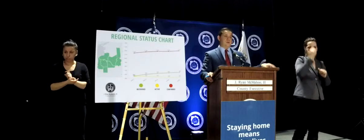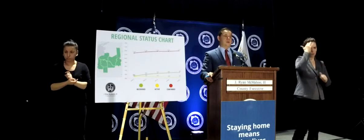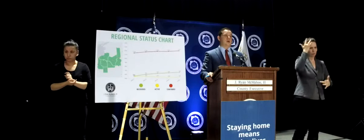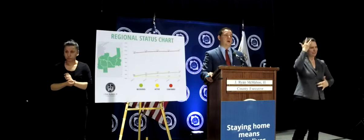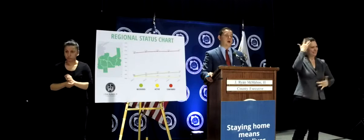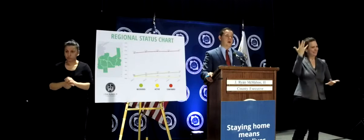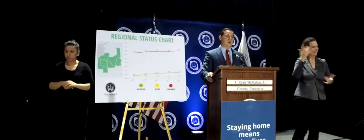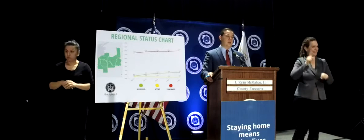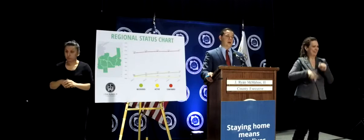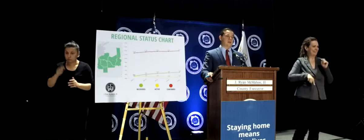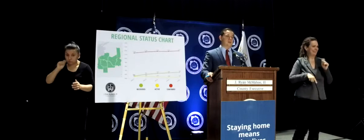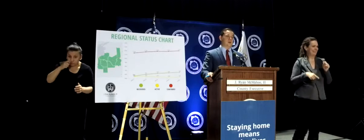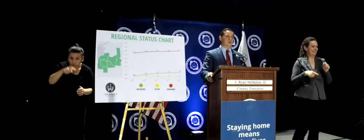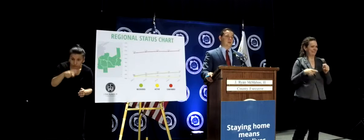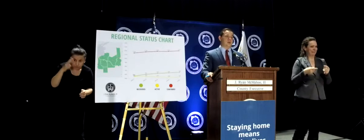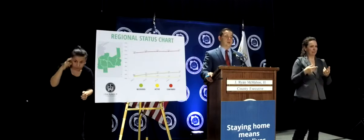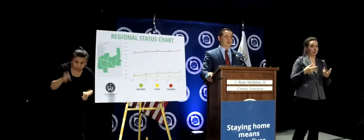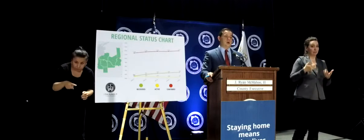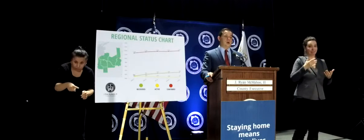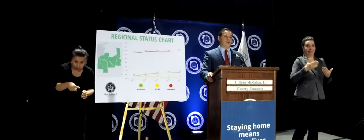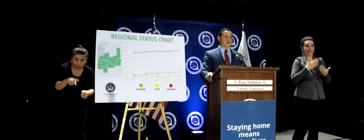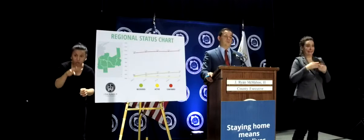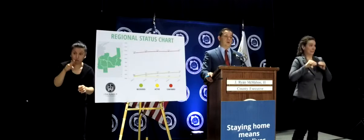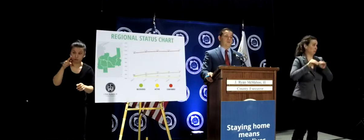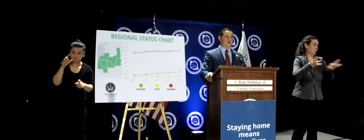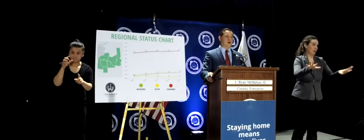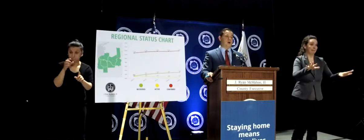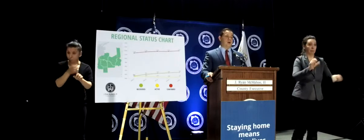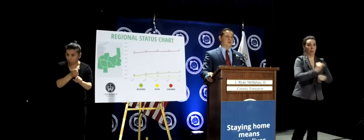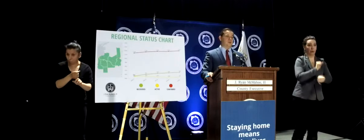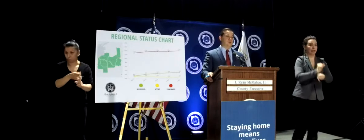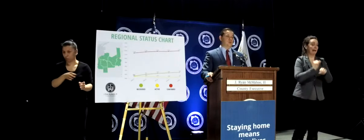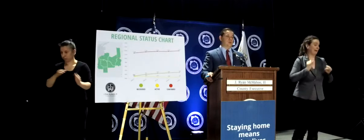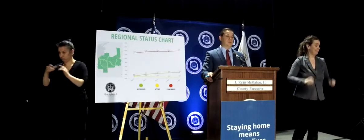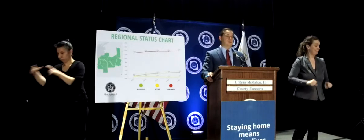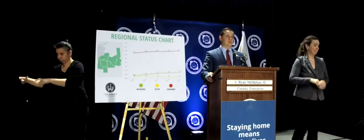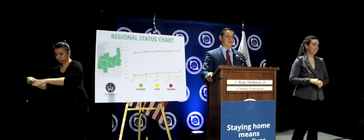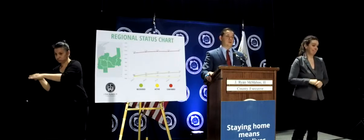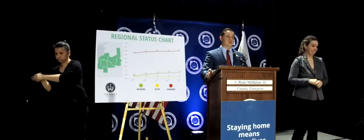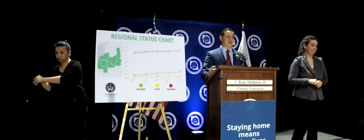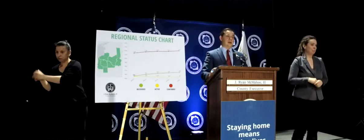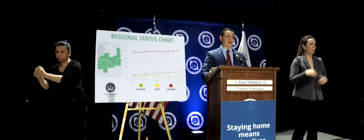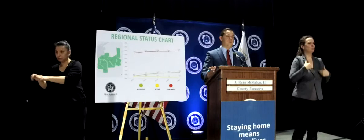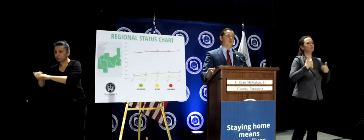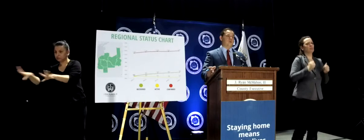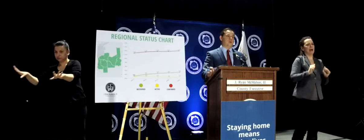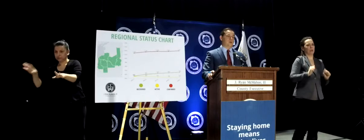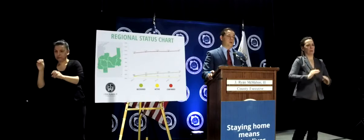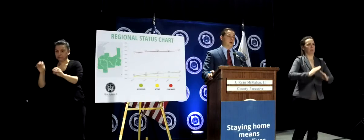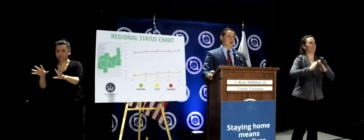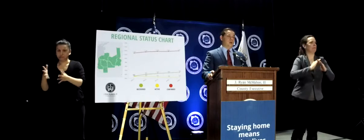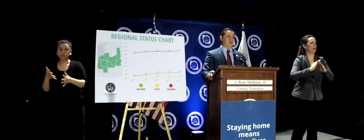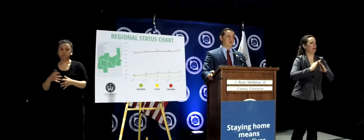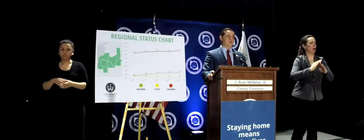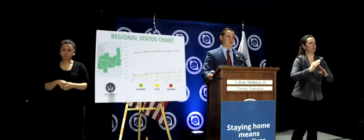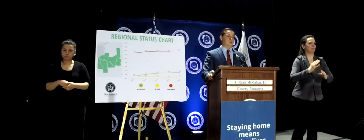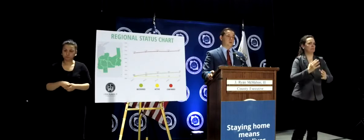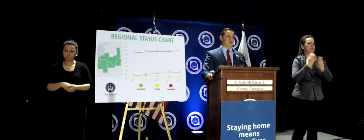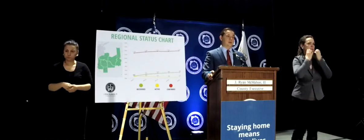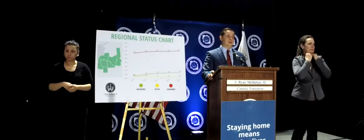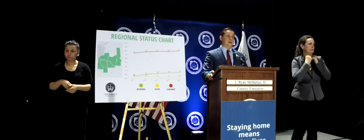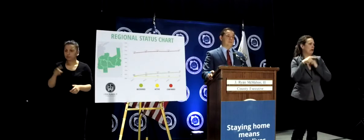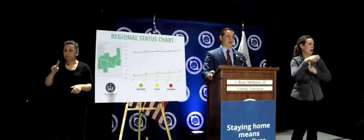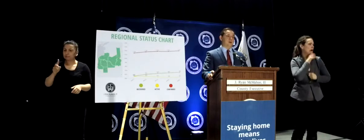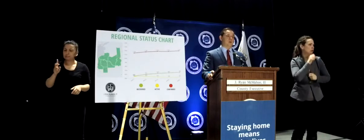the risk, and then certainly working very, very hard to treat these individuals that have COVID to make